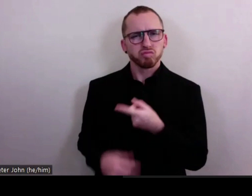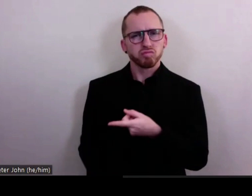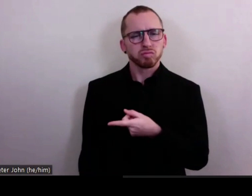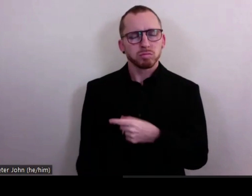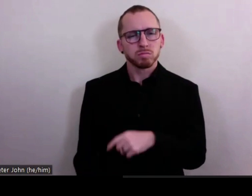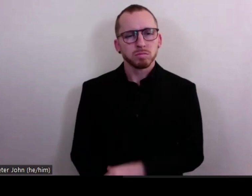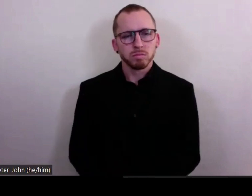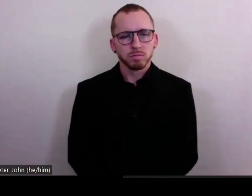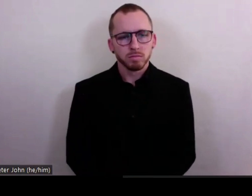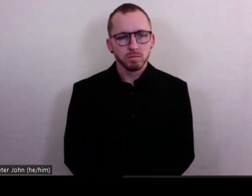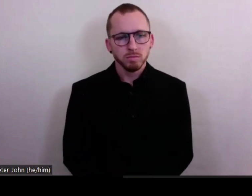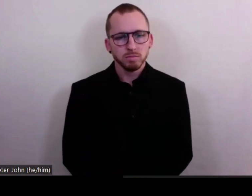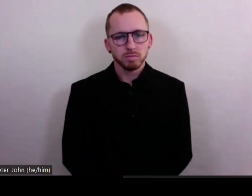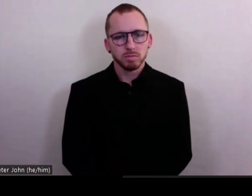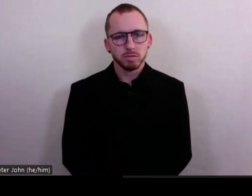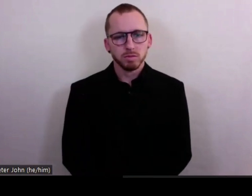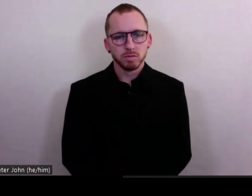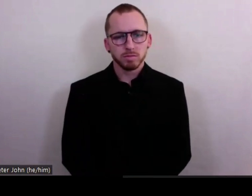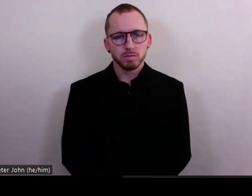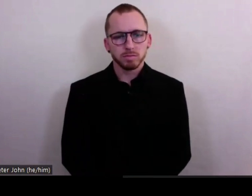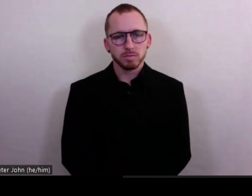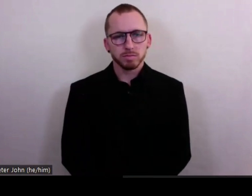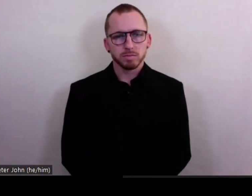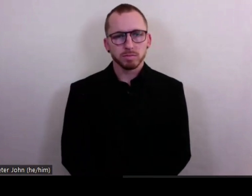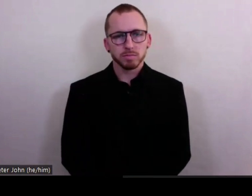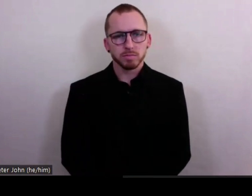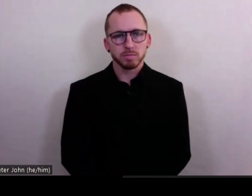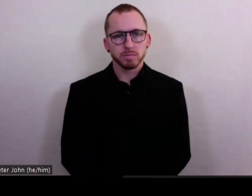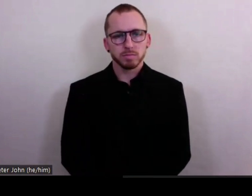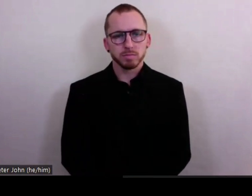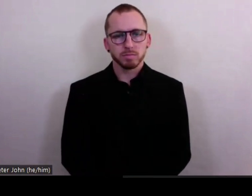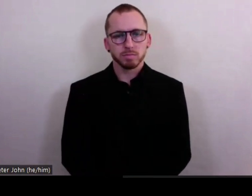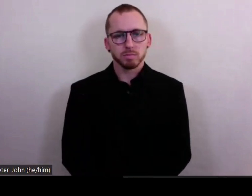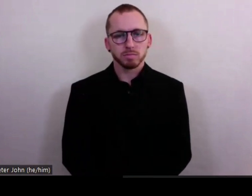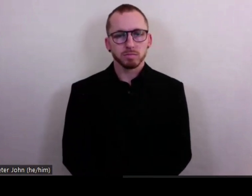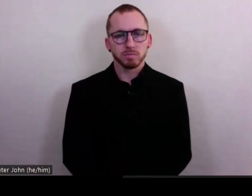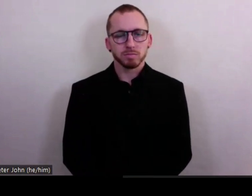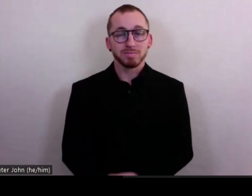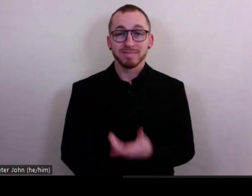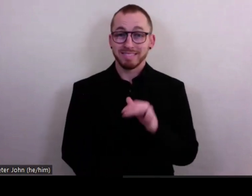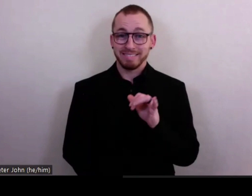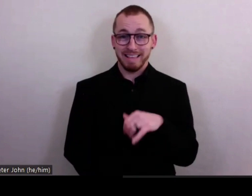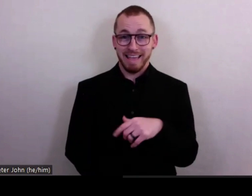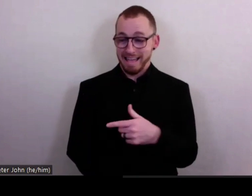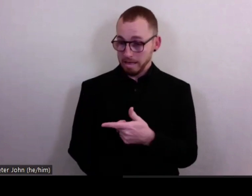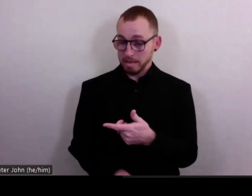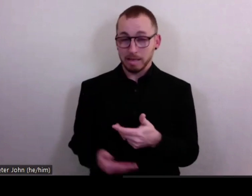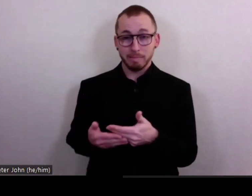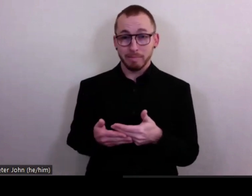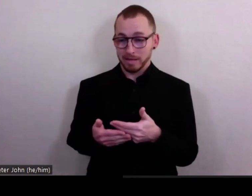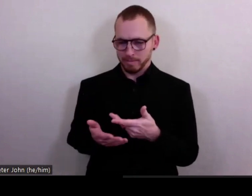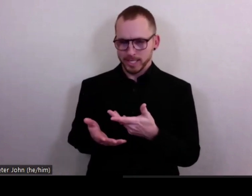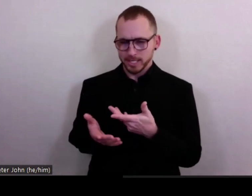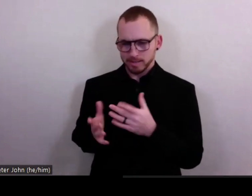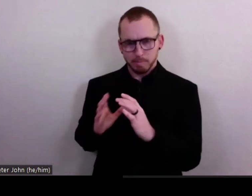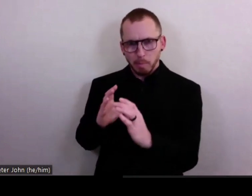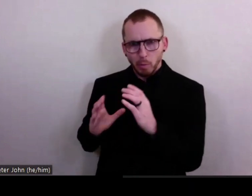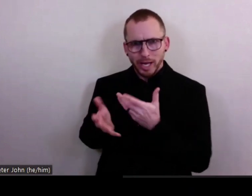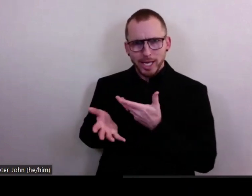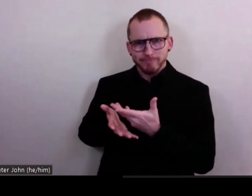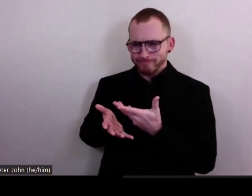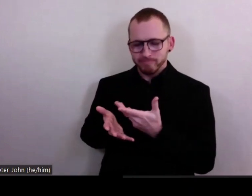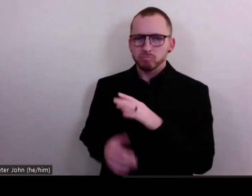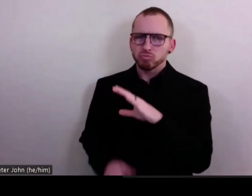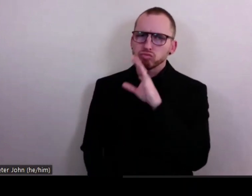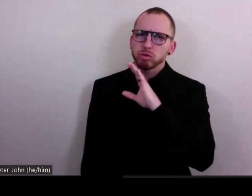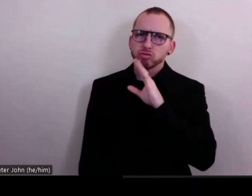say? No one can really understand. And so it's the frustration because they can't communicate with you. What happens in the